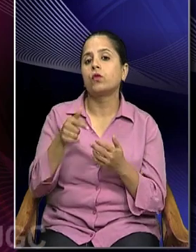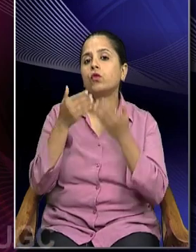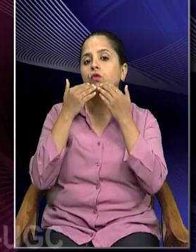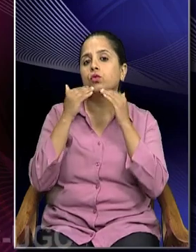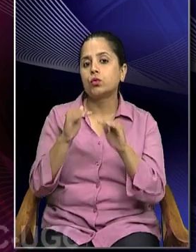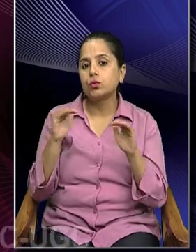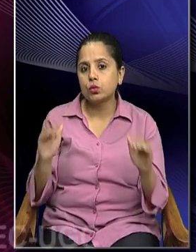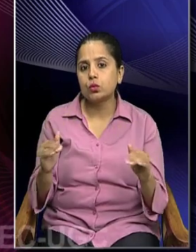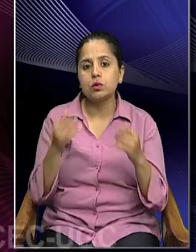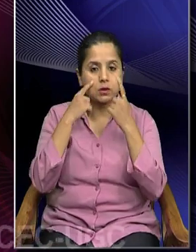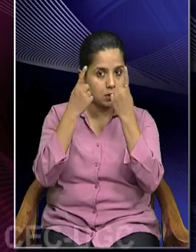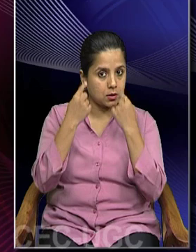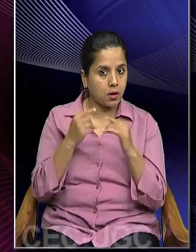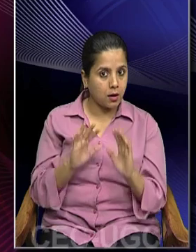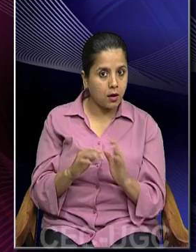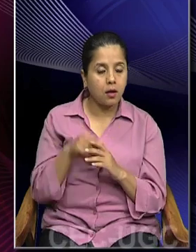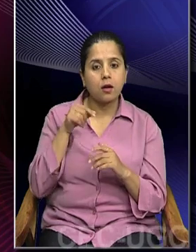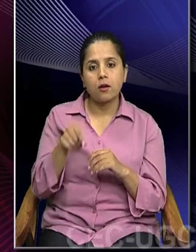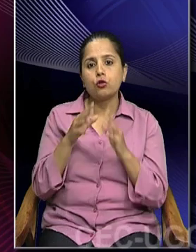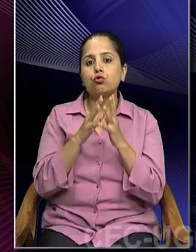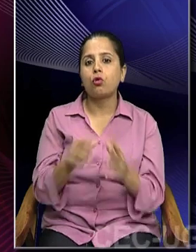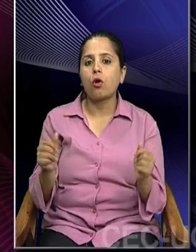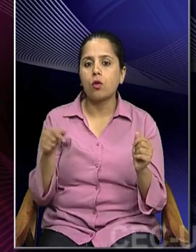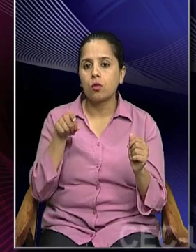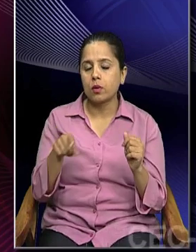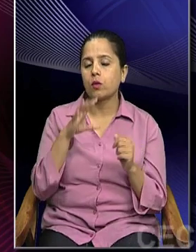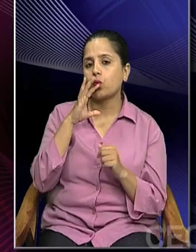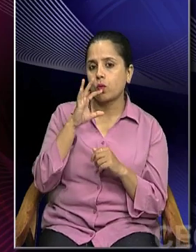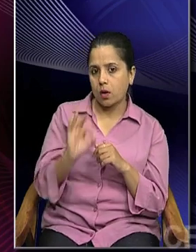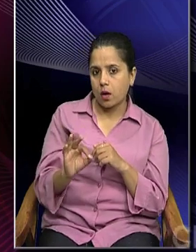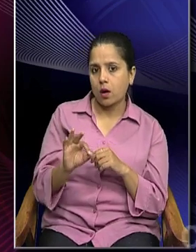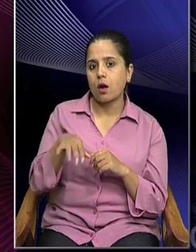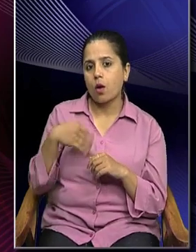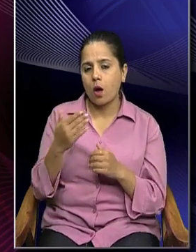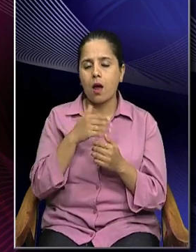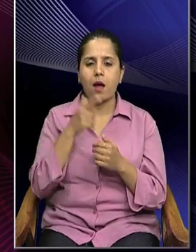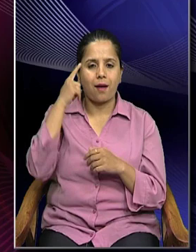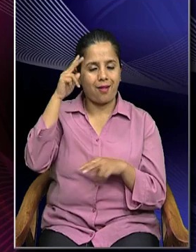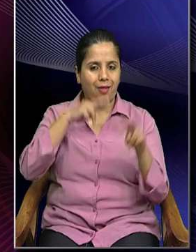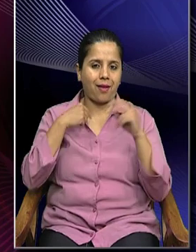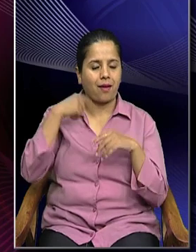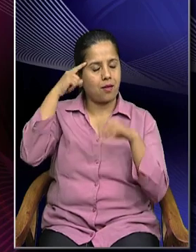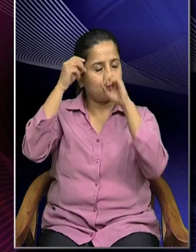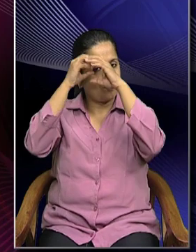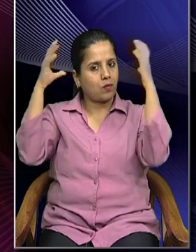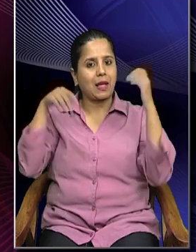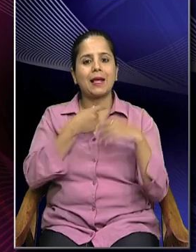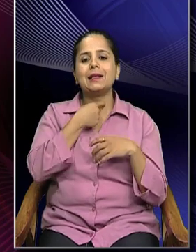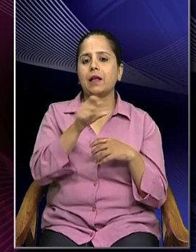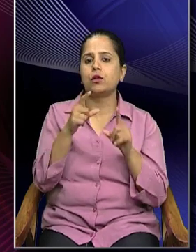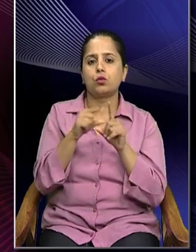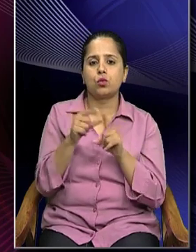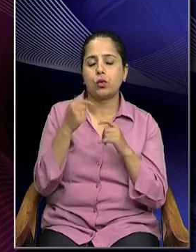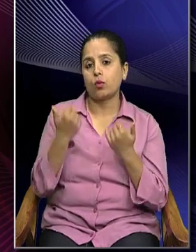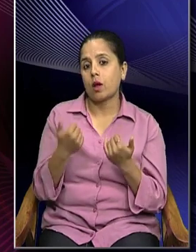students analyze and solve a real or a hypothetical cases. Like